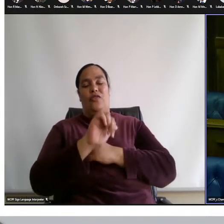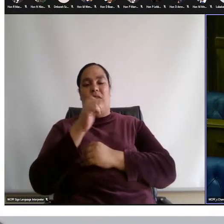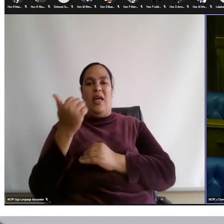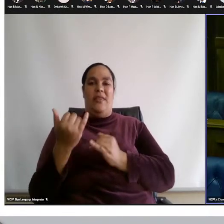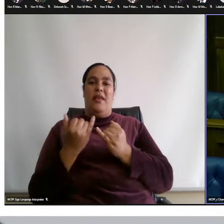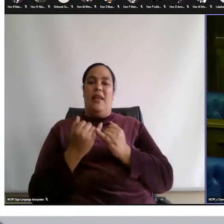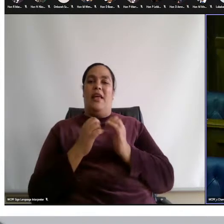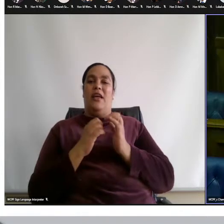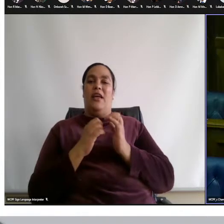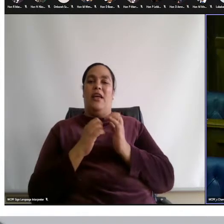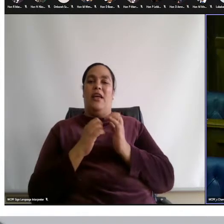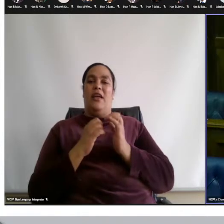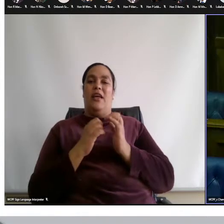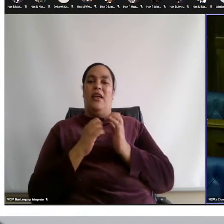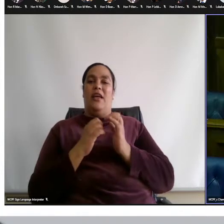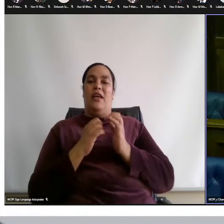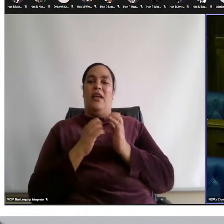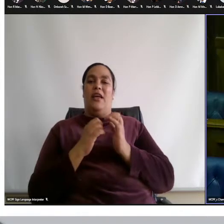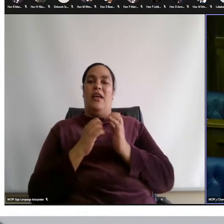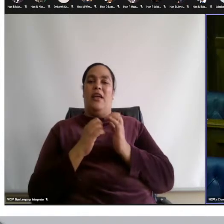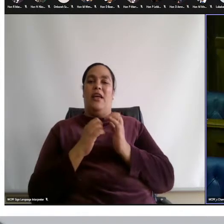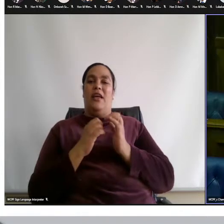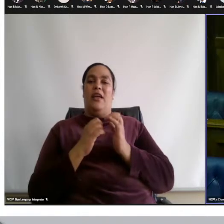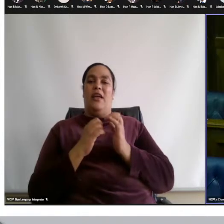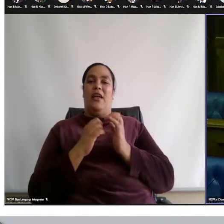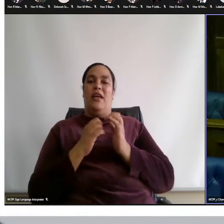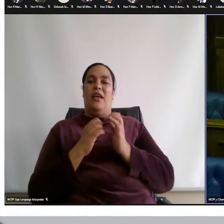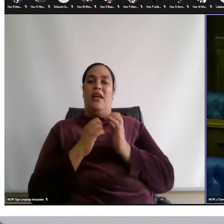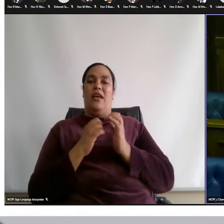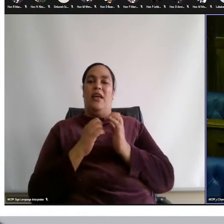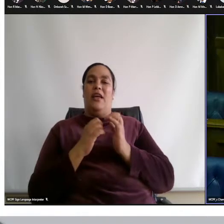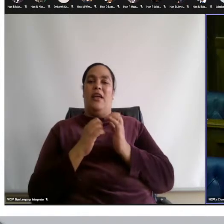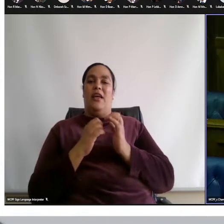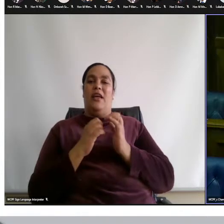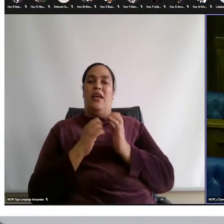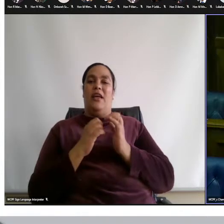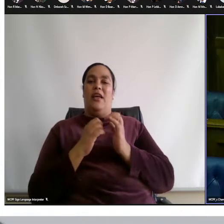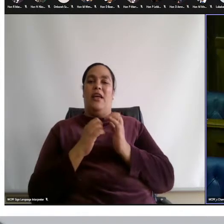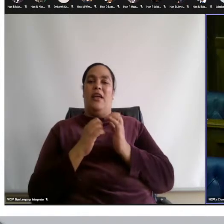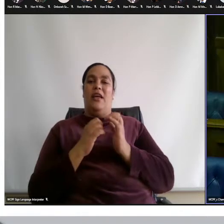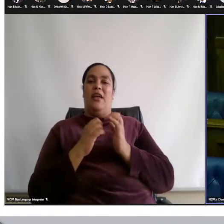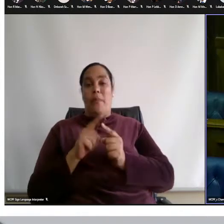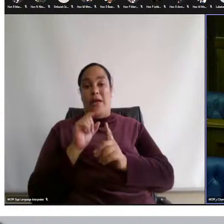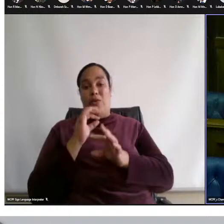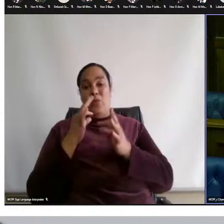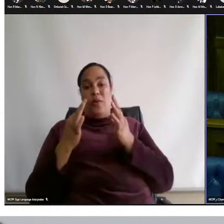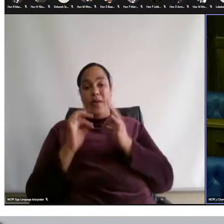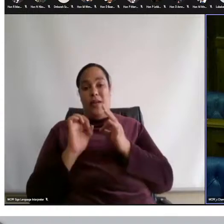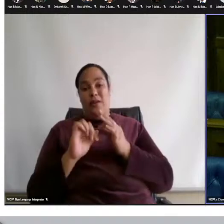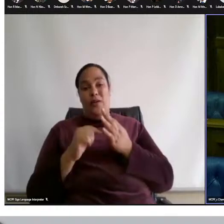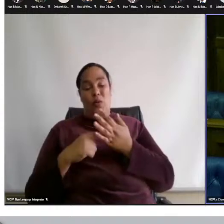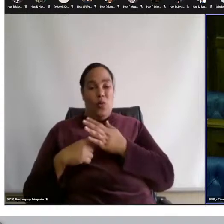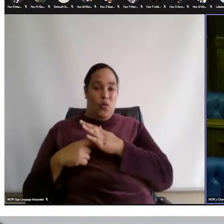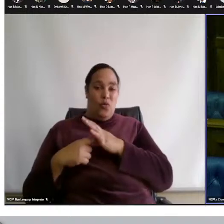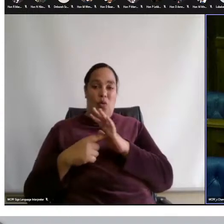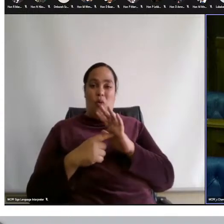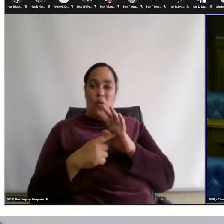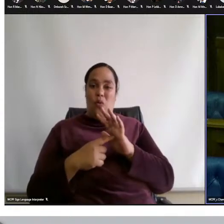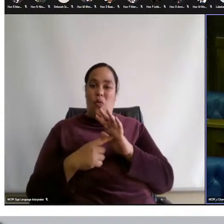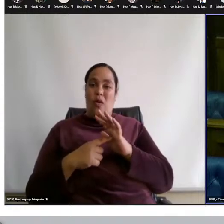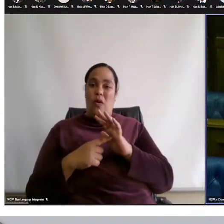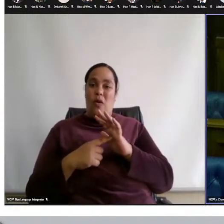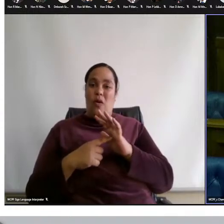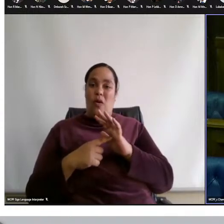the valuable contribution that Zimbabwean teachers are making. Does the analysis point to the